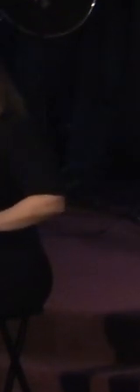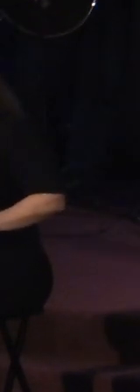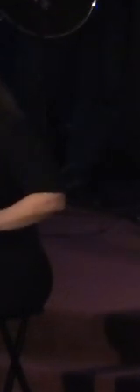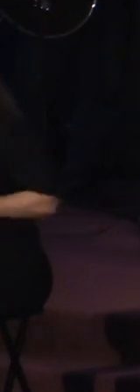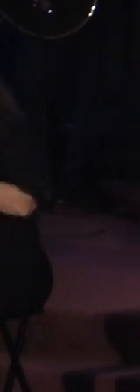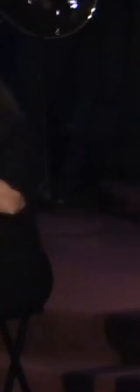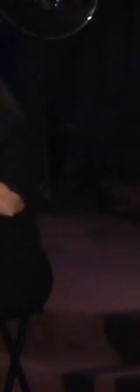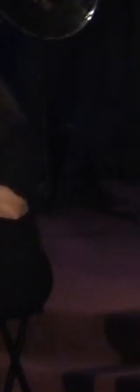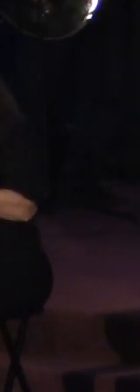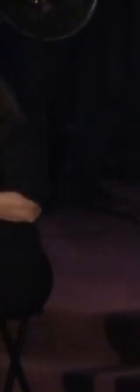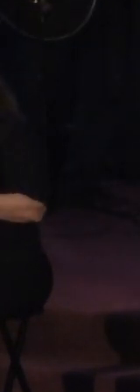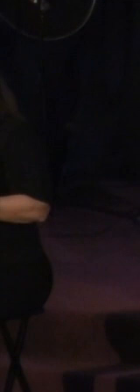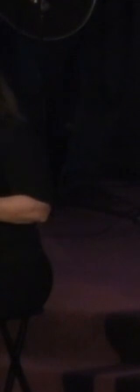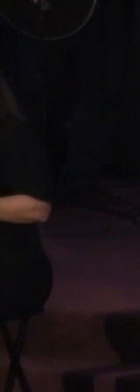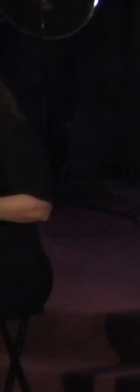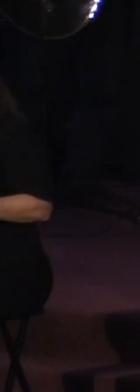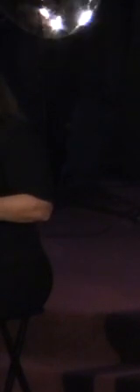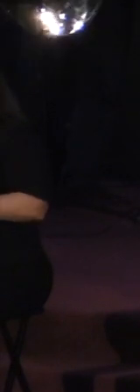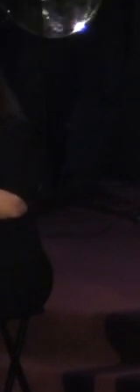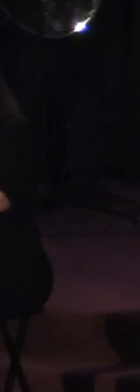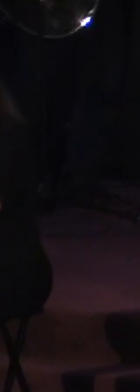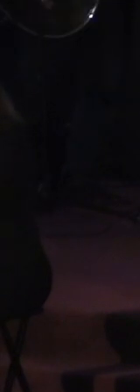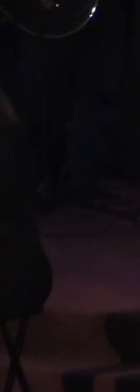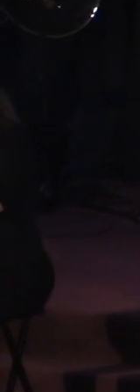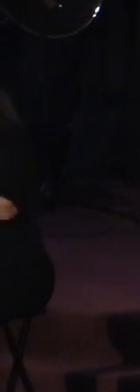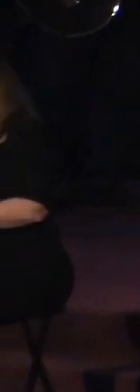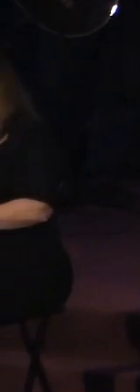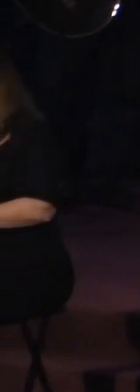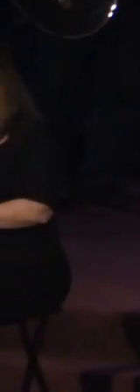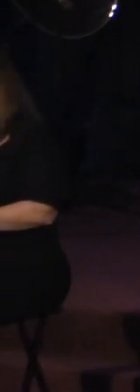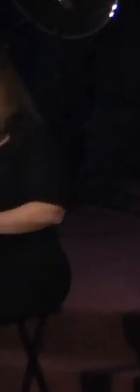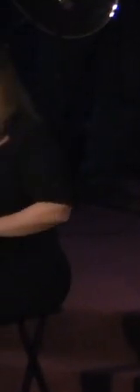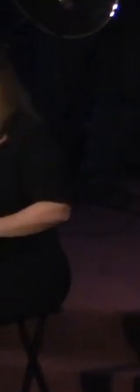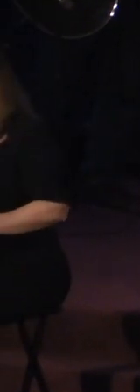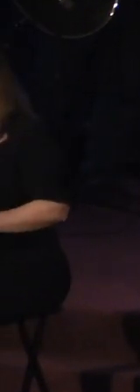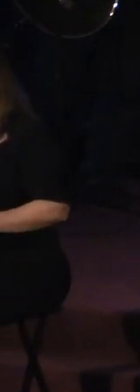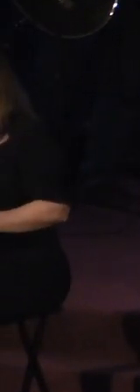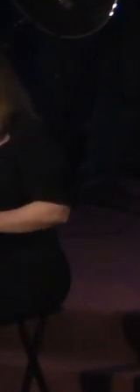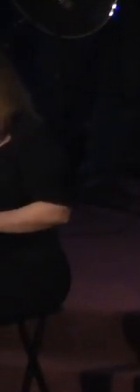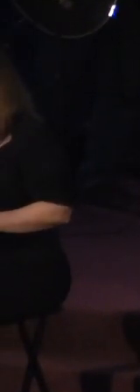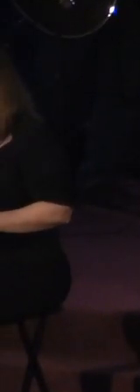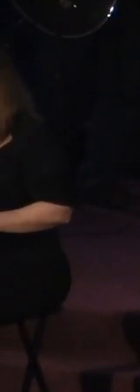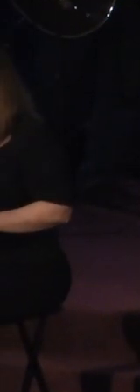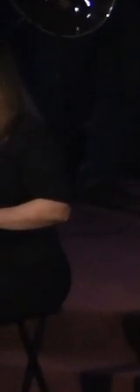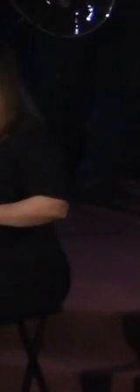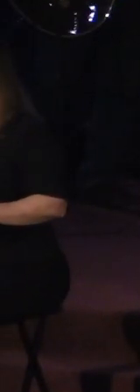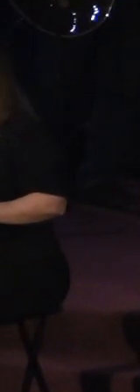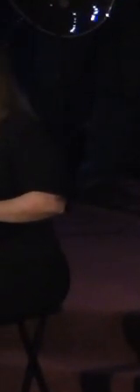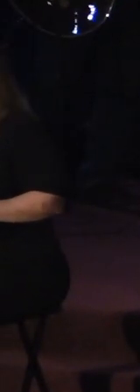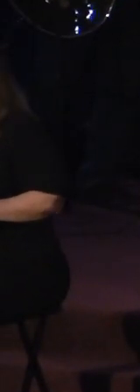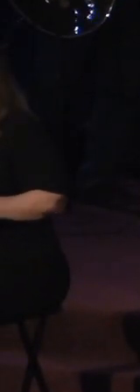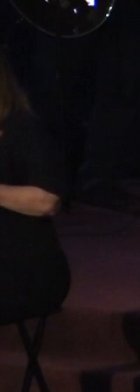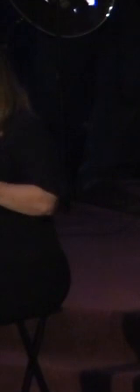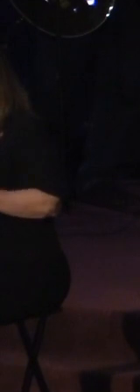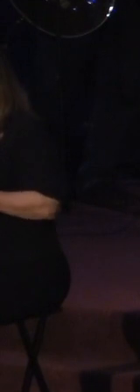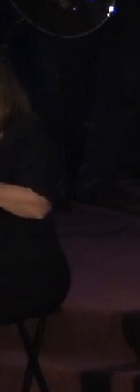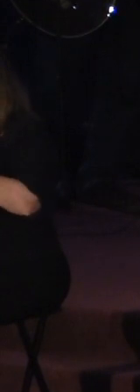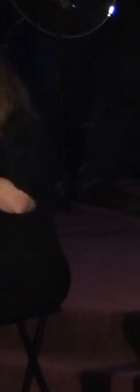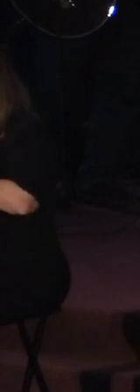Because sometimes you don't like yourself, and that's a fault that I want you to switch. I want you to like